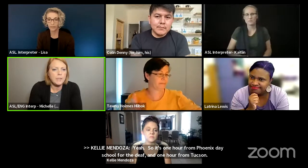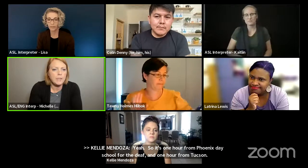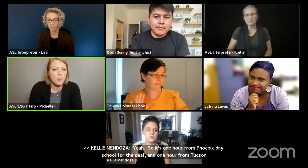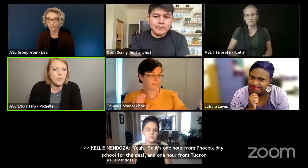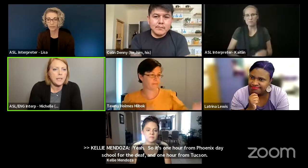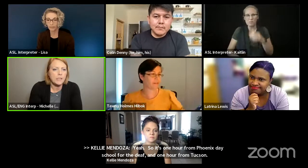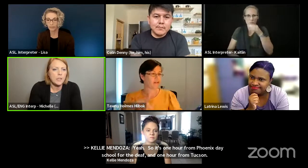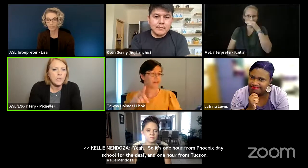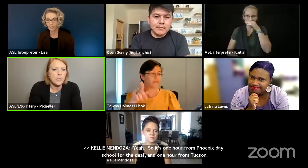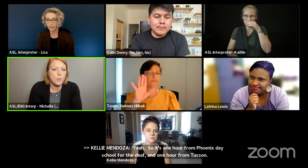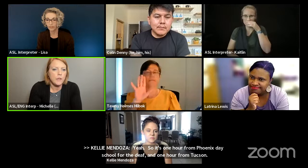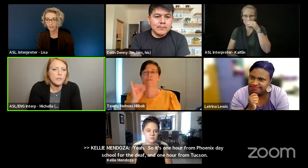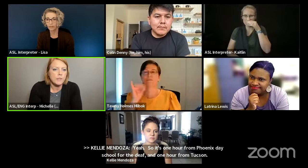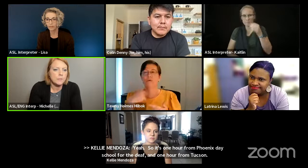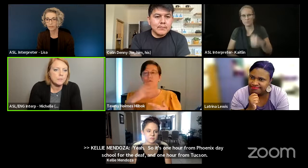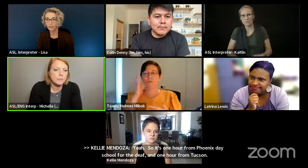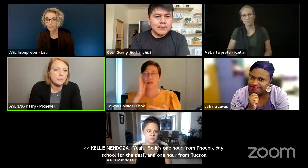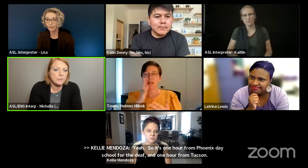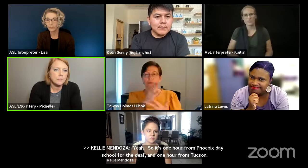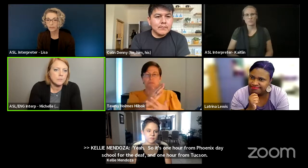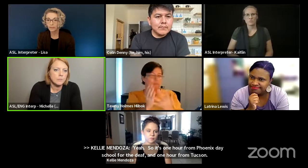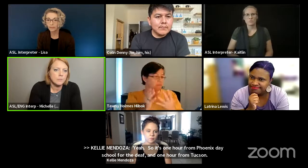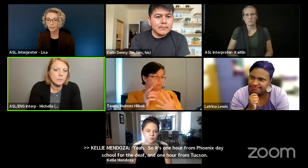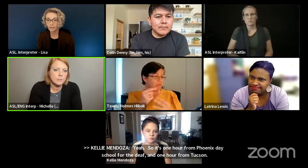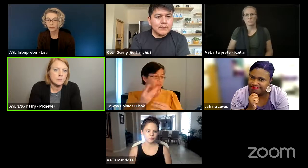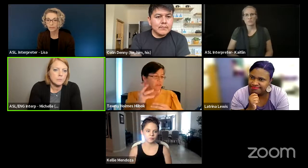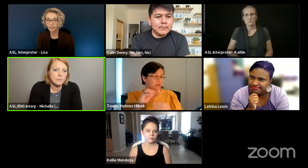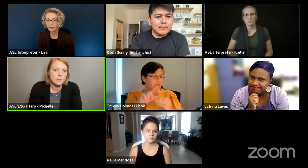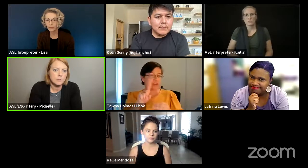Okay, let me see what my next question was.